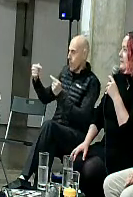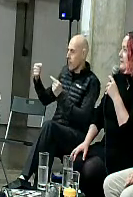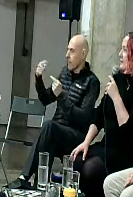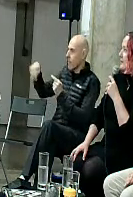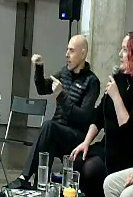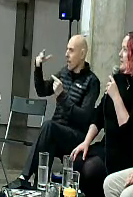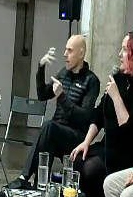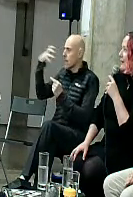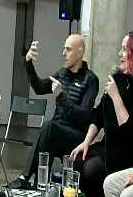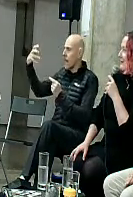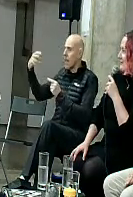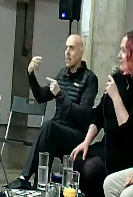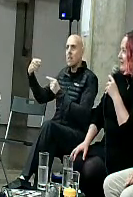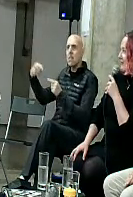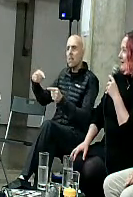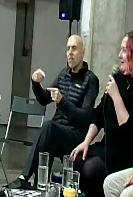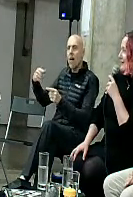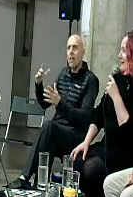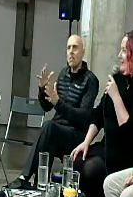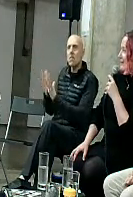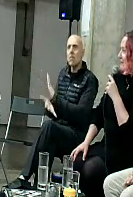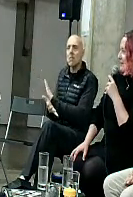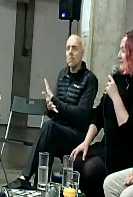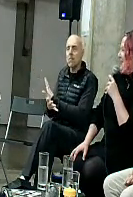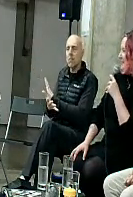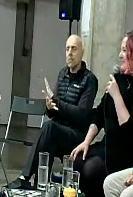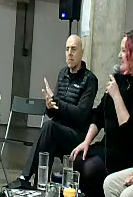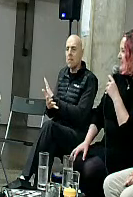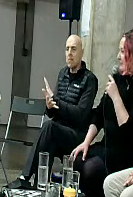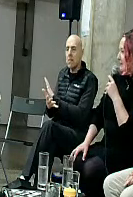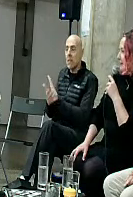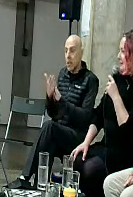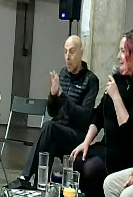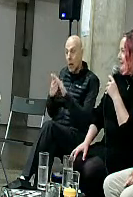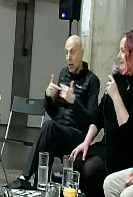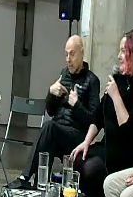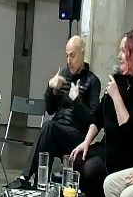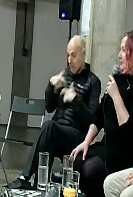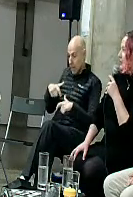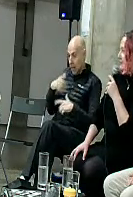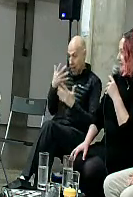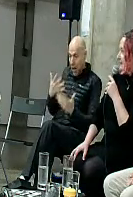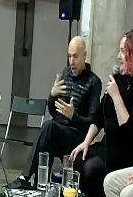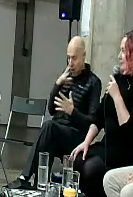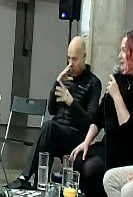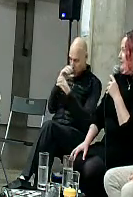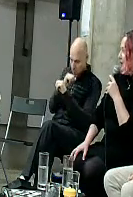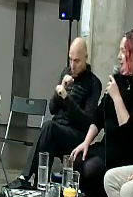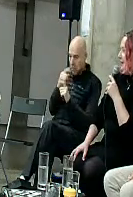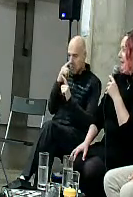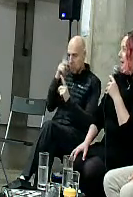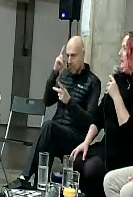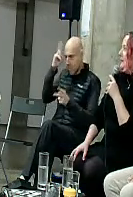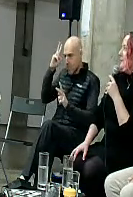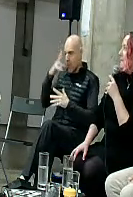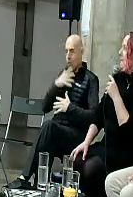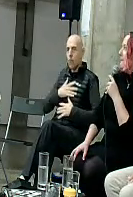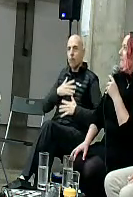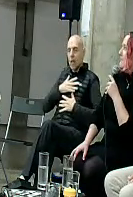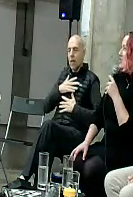and it's something that means that I can still sleep at night and I can still process this grief, knowing